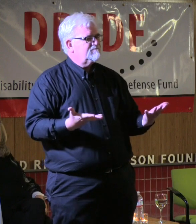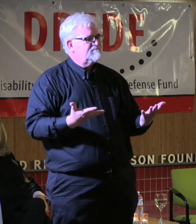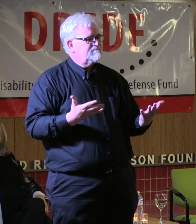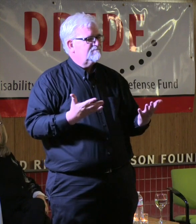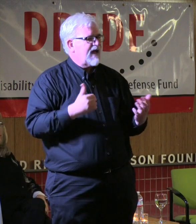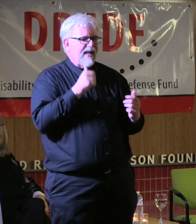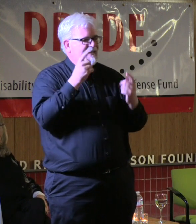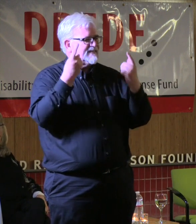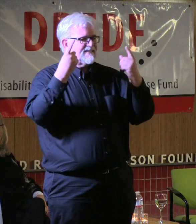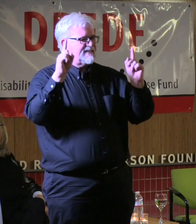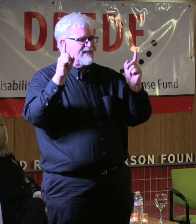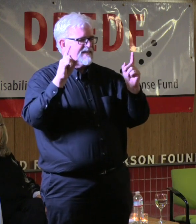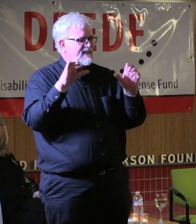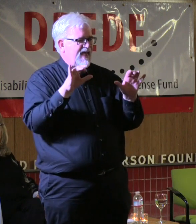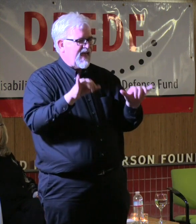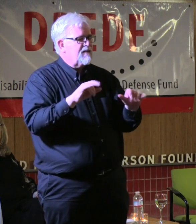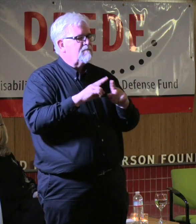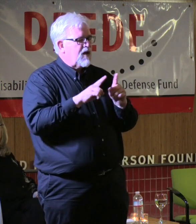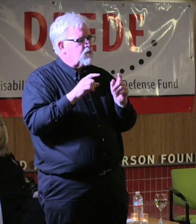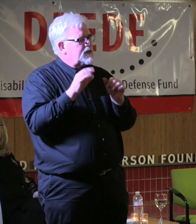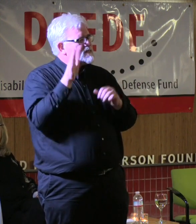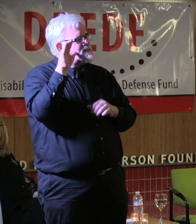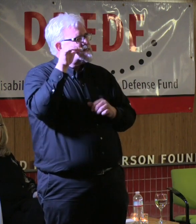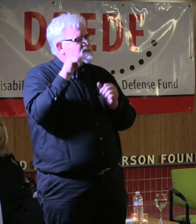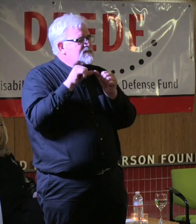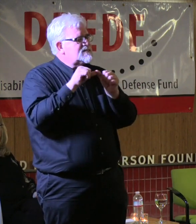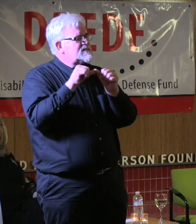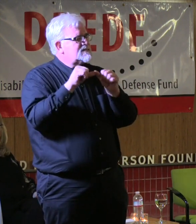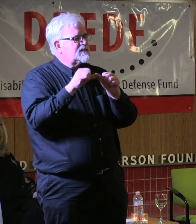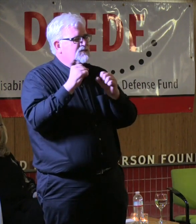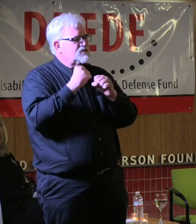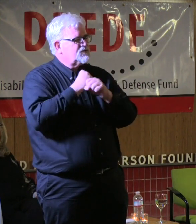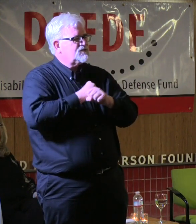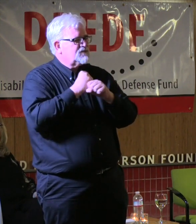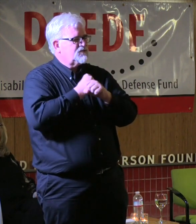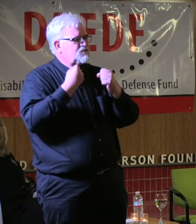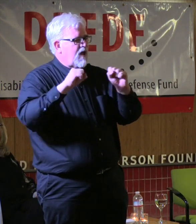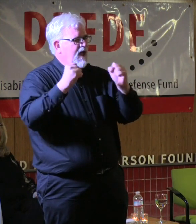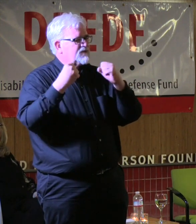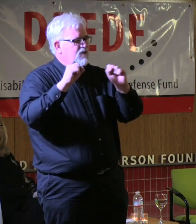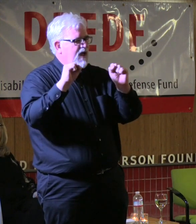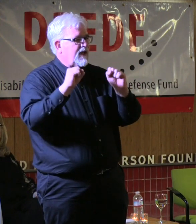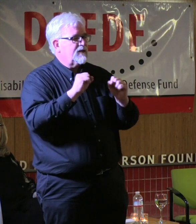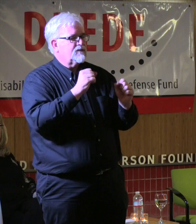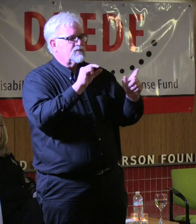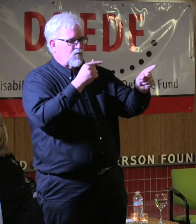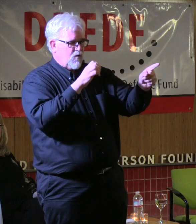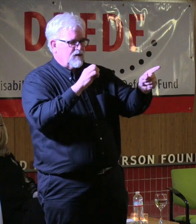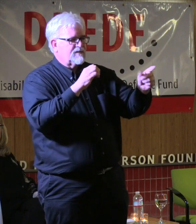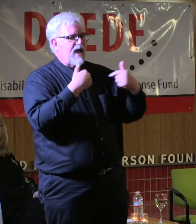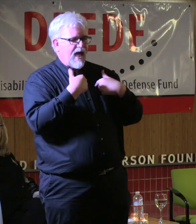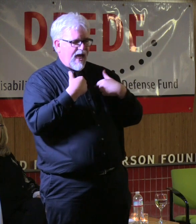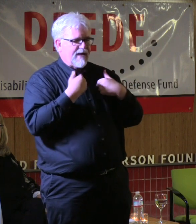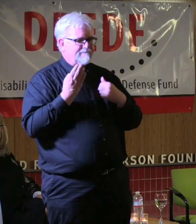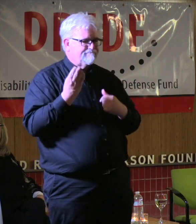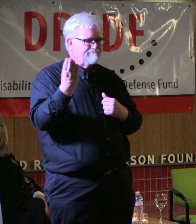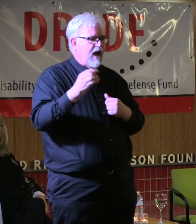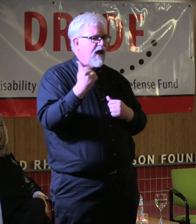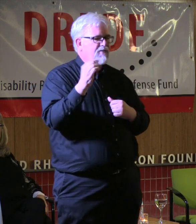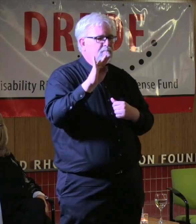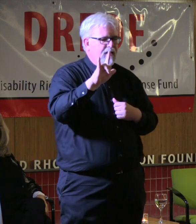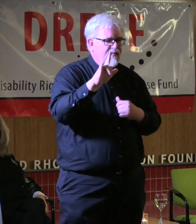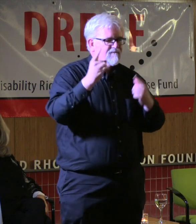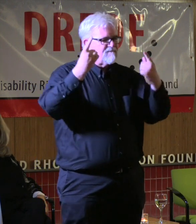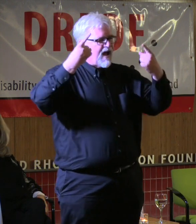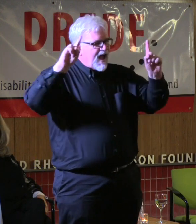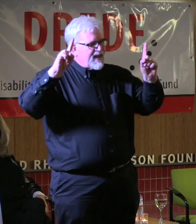I didn't succeed in doing it, but we keep trying. And we haven't, George and I have a bill in again this year to